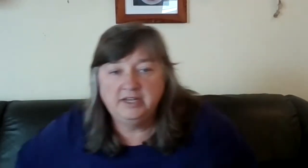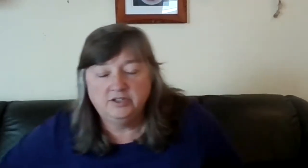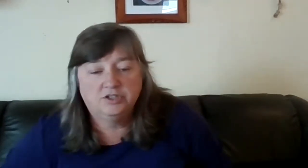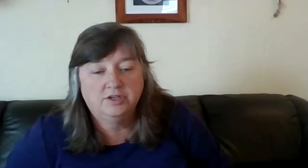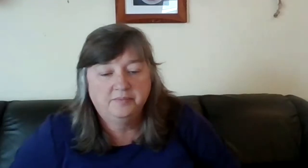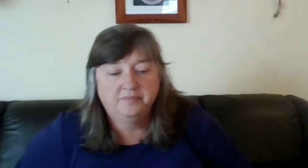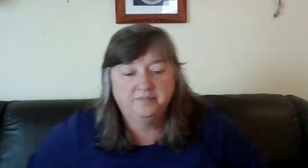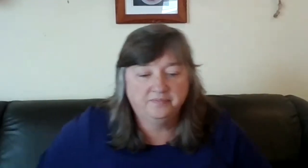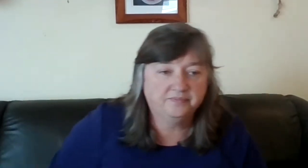Spinach